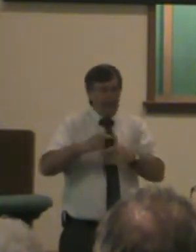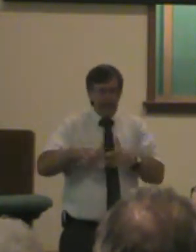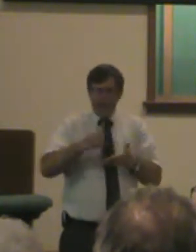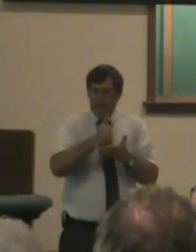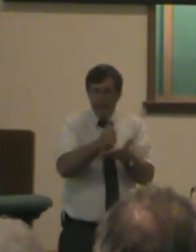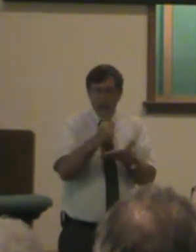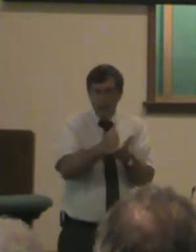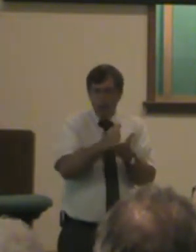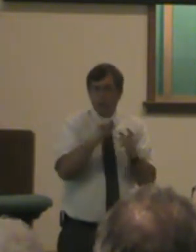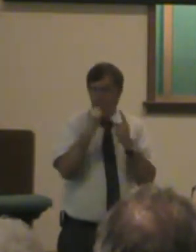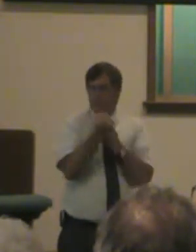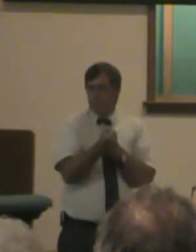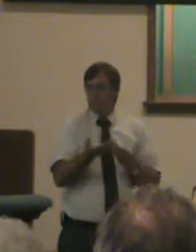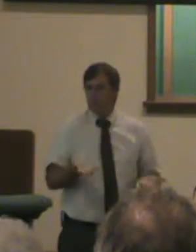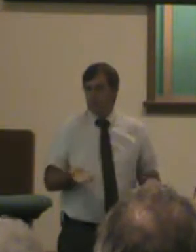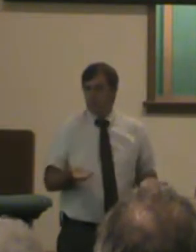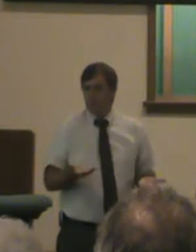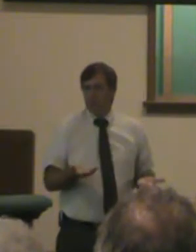a situation.